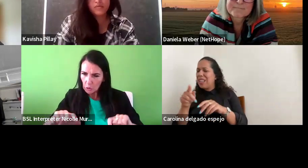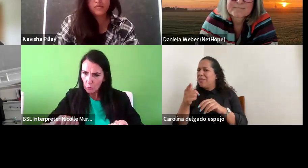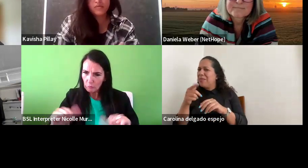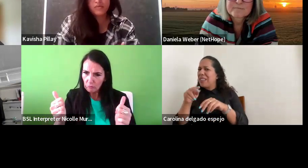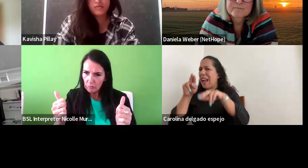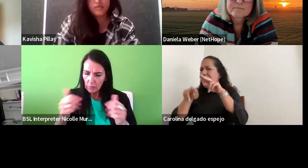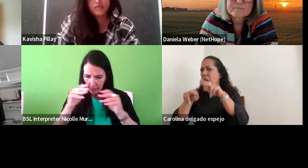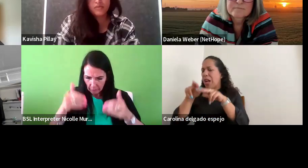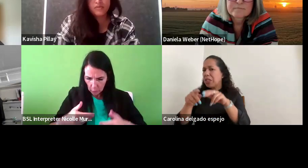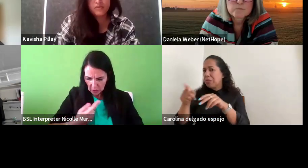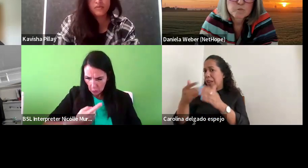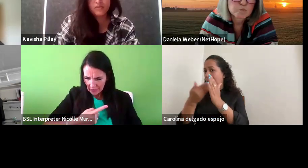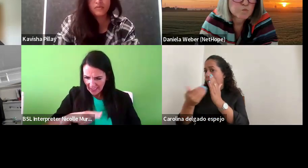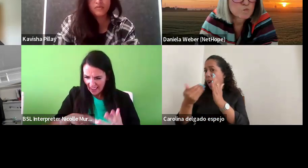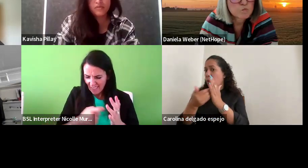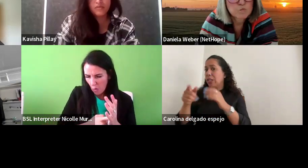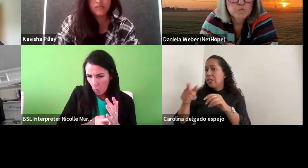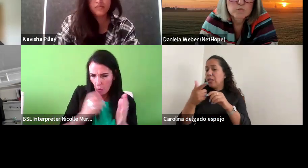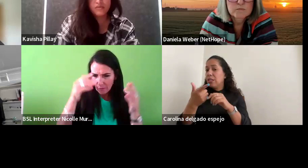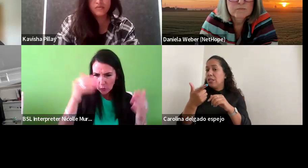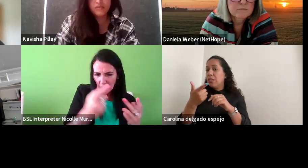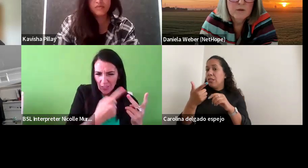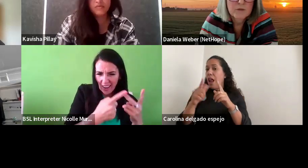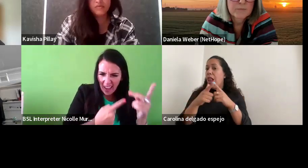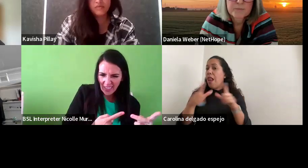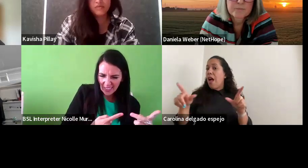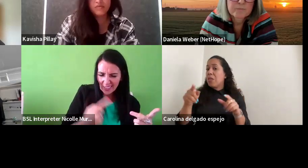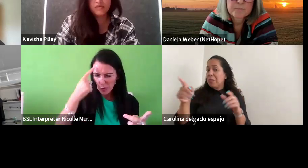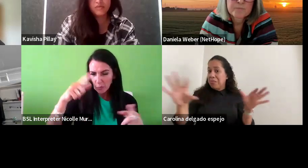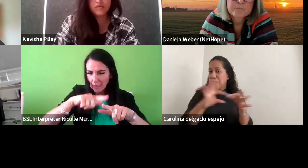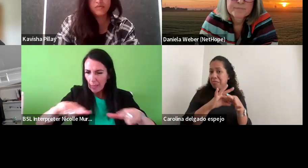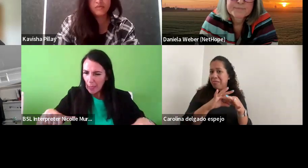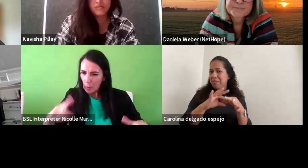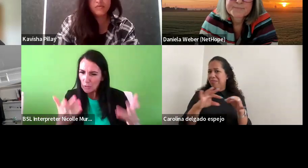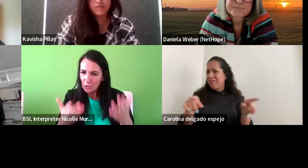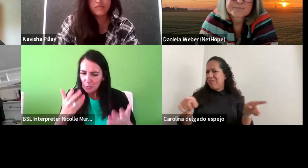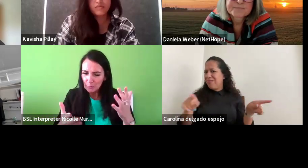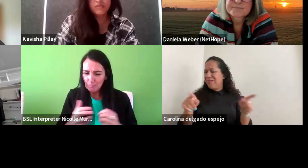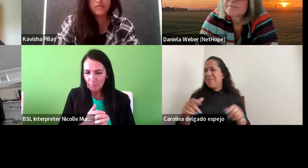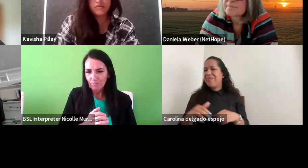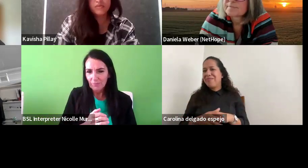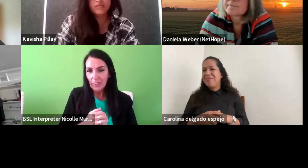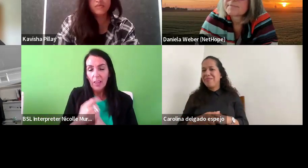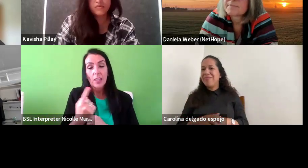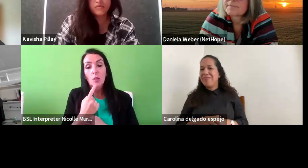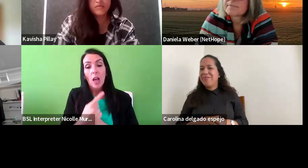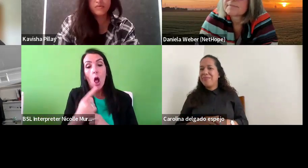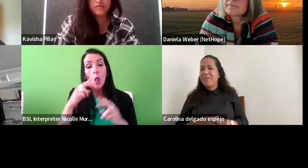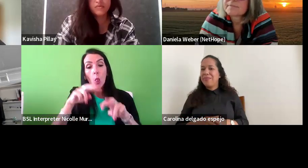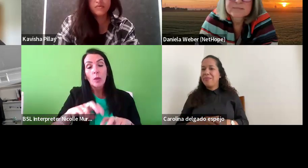become prevalent in ICT for development? And Susie responds and says, it might be interesting for you to look at the work of